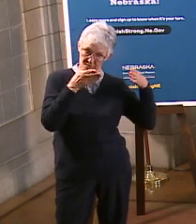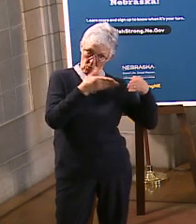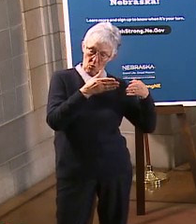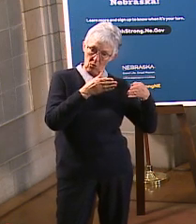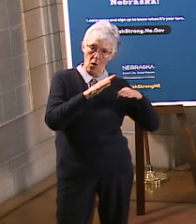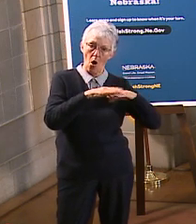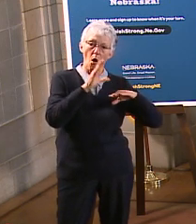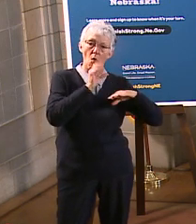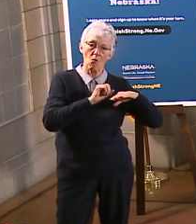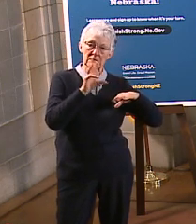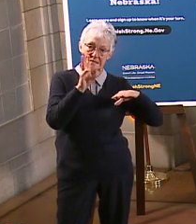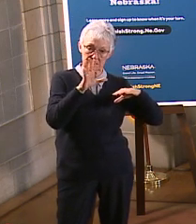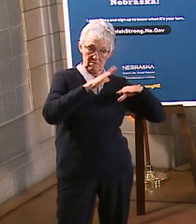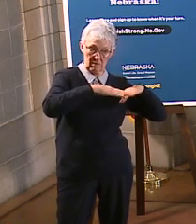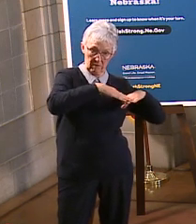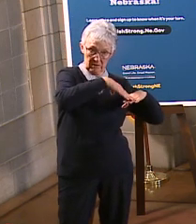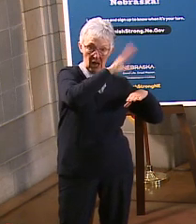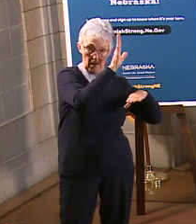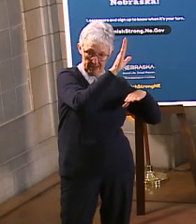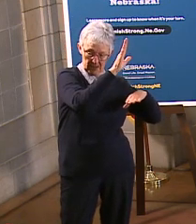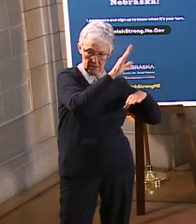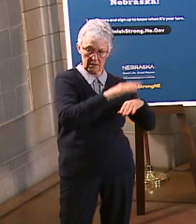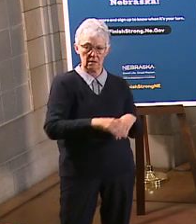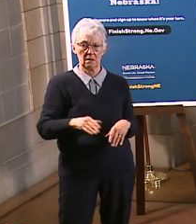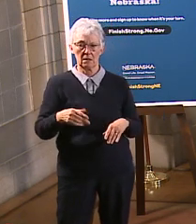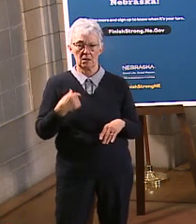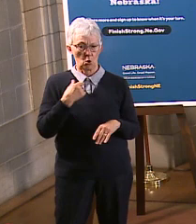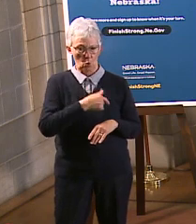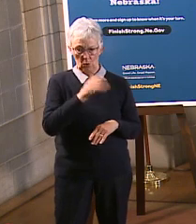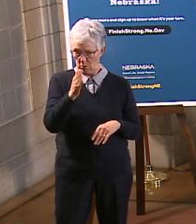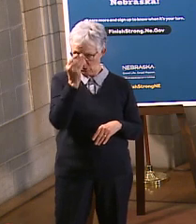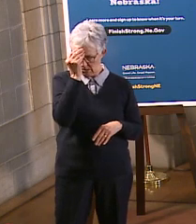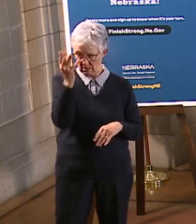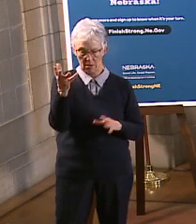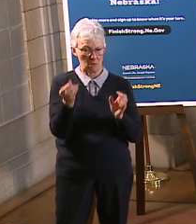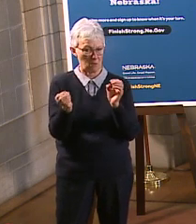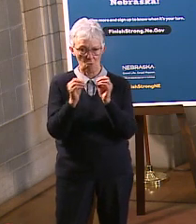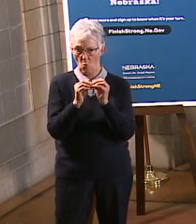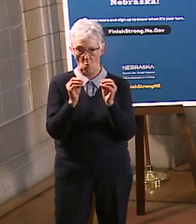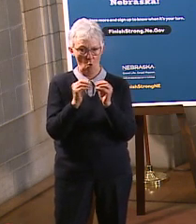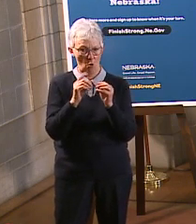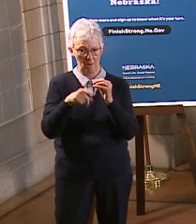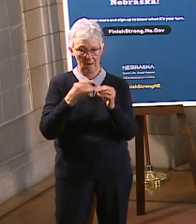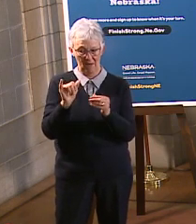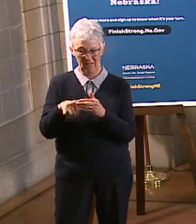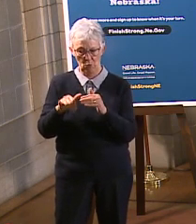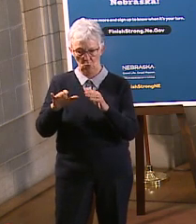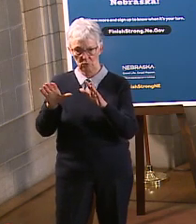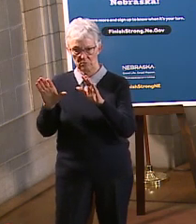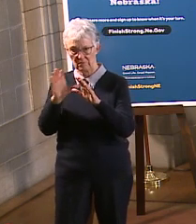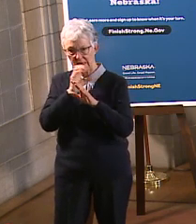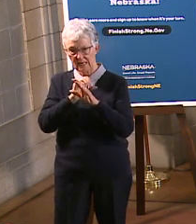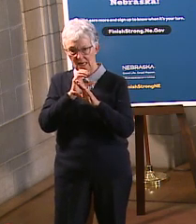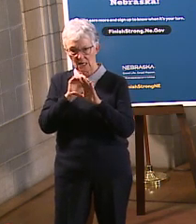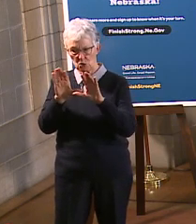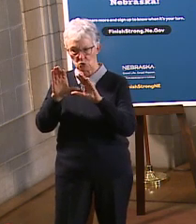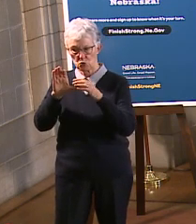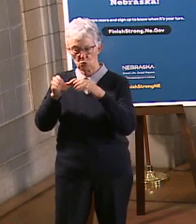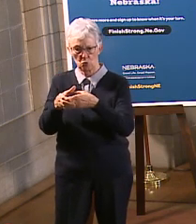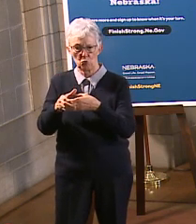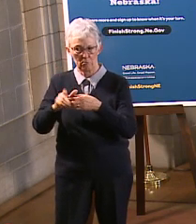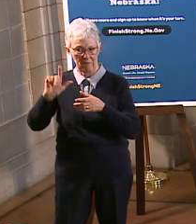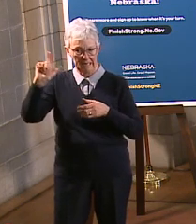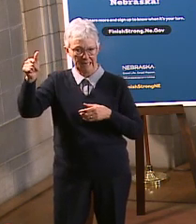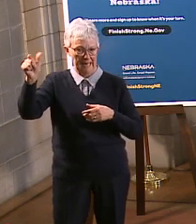those comorbidities, I said we'll give you more information with regard to where that group falls as we have the information available.